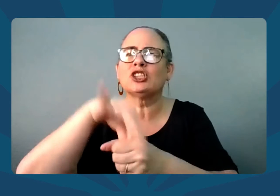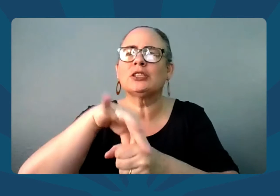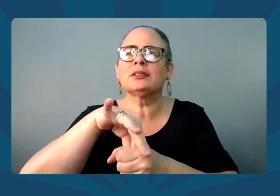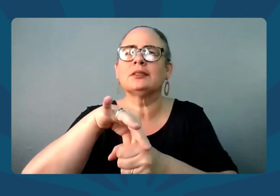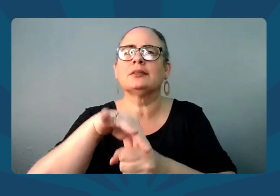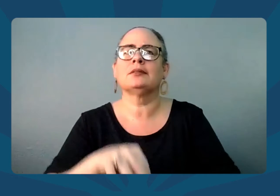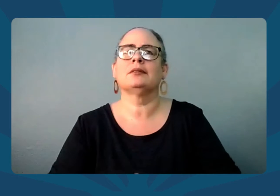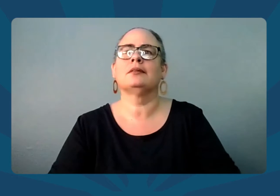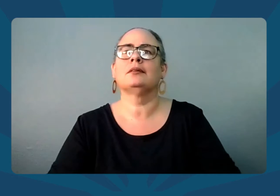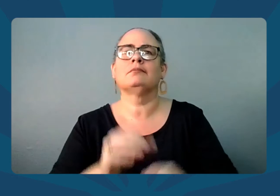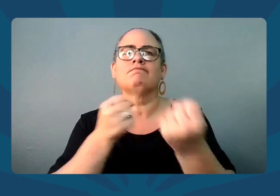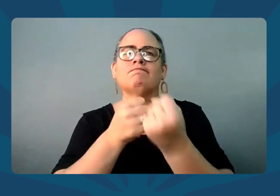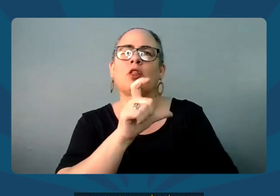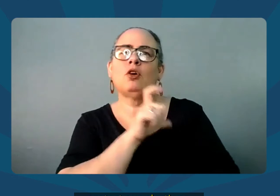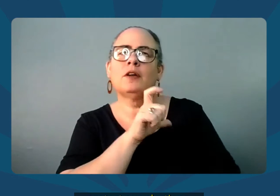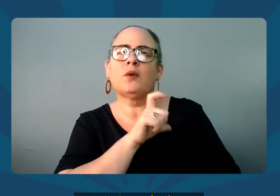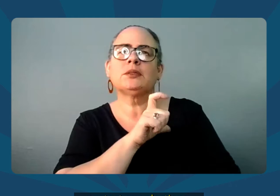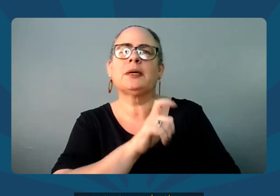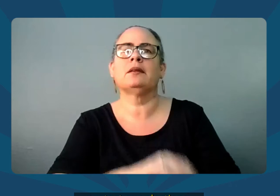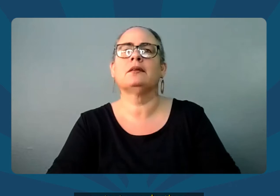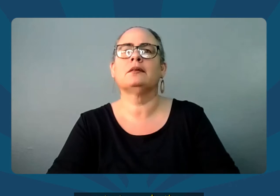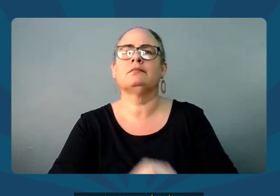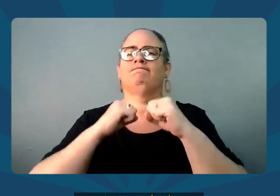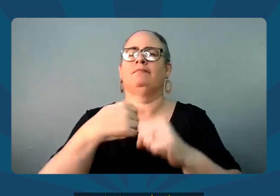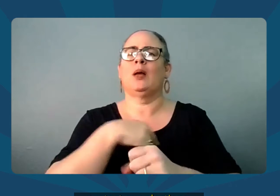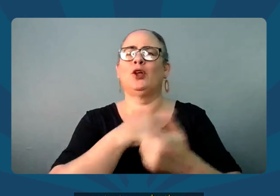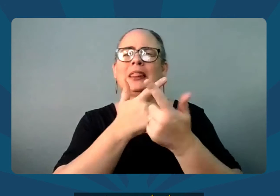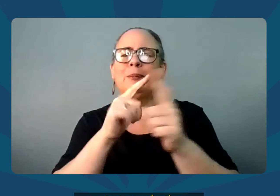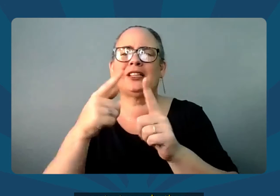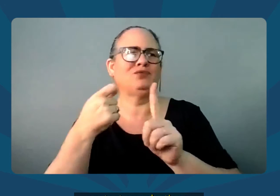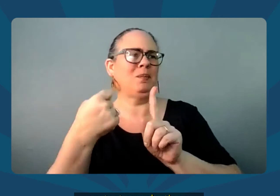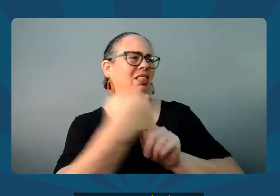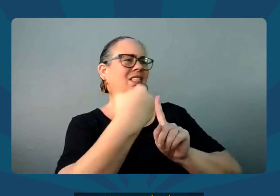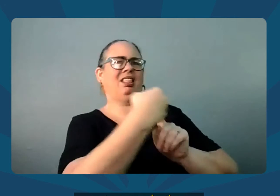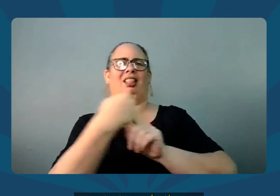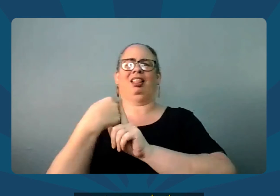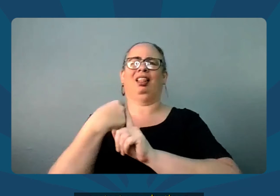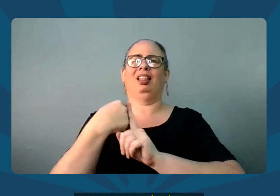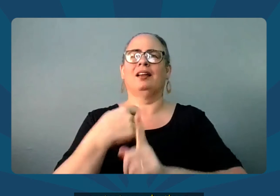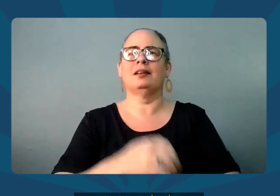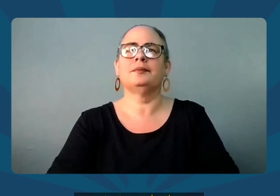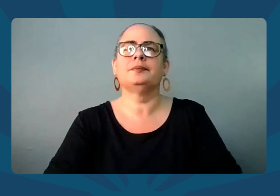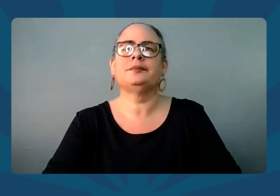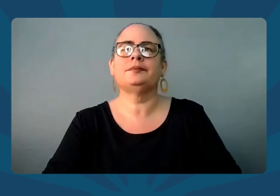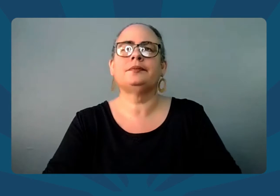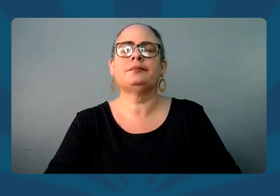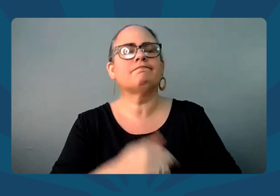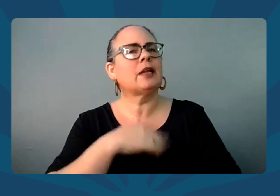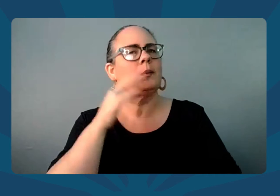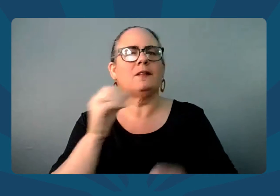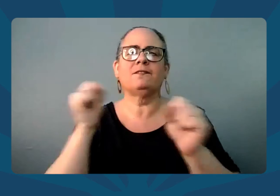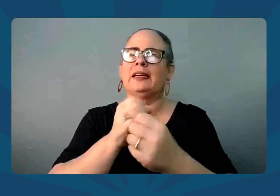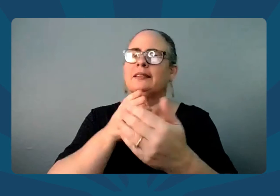I will work to secure our border, protect our elections, support law enforcement, and defend